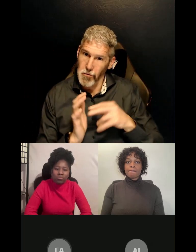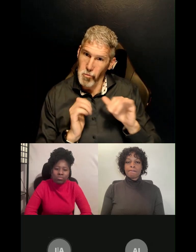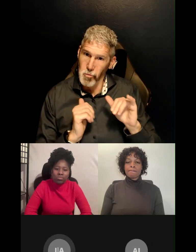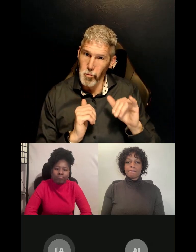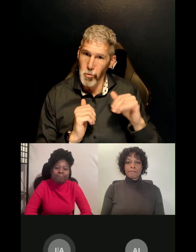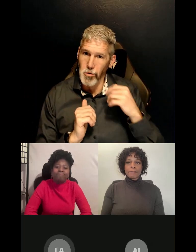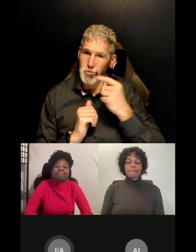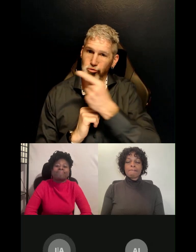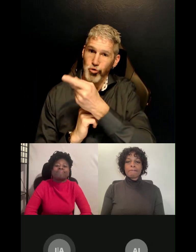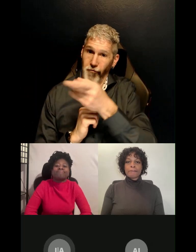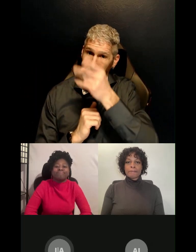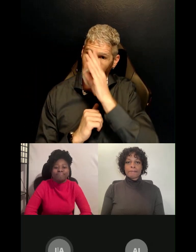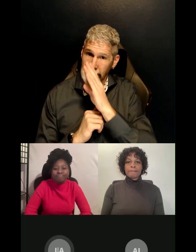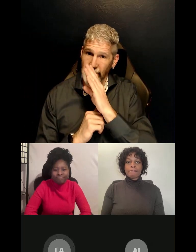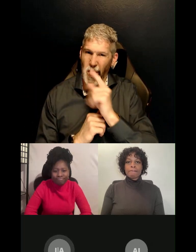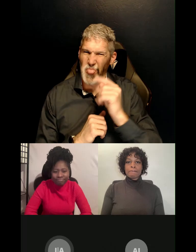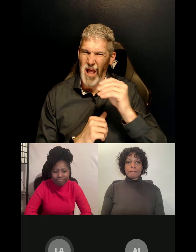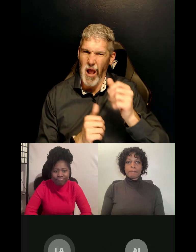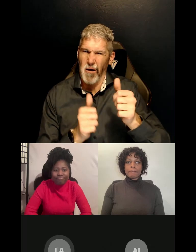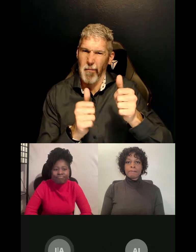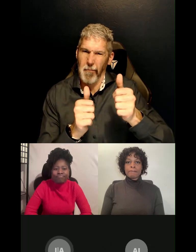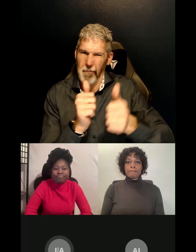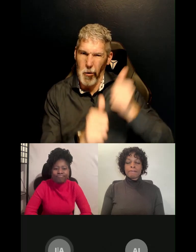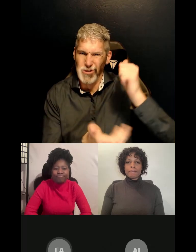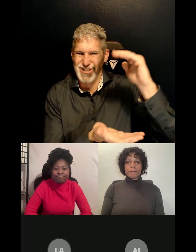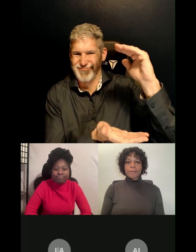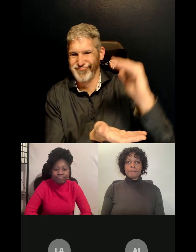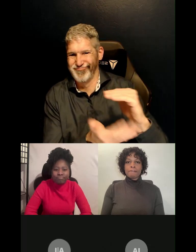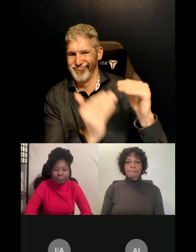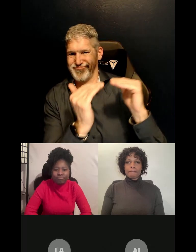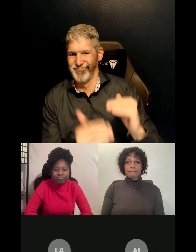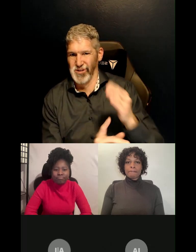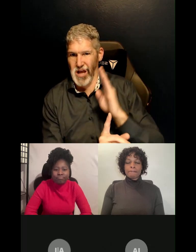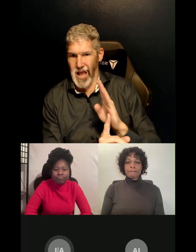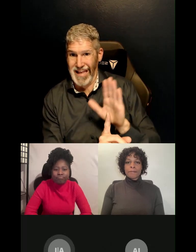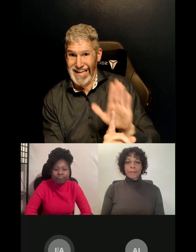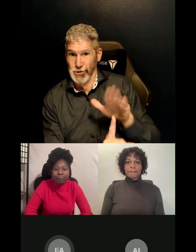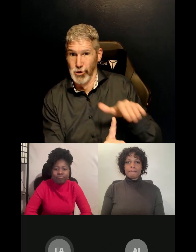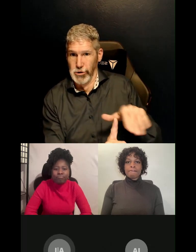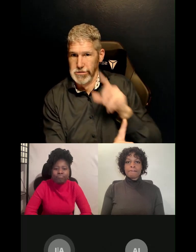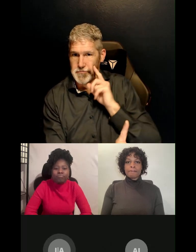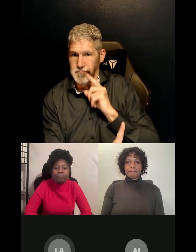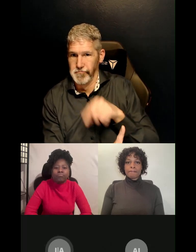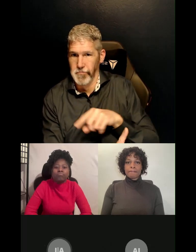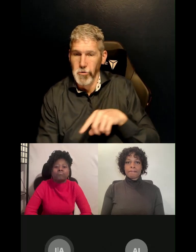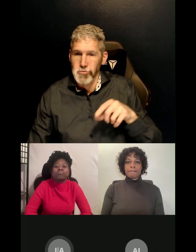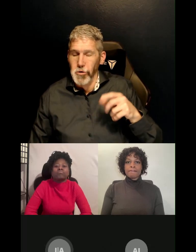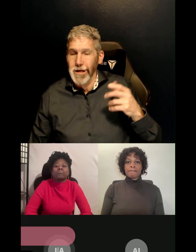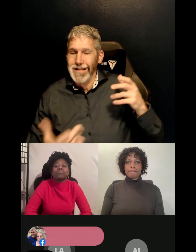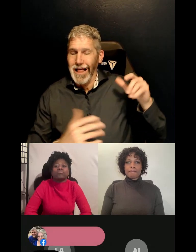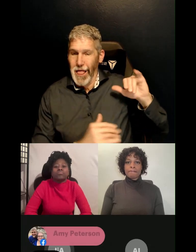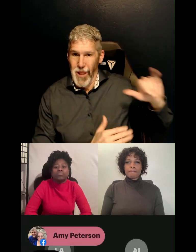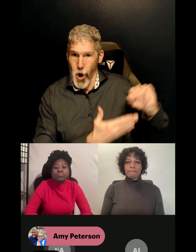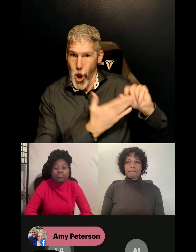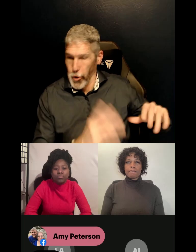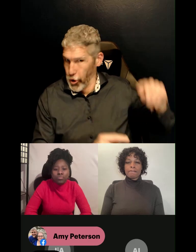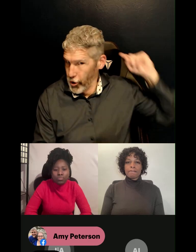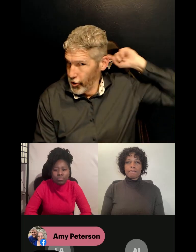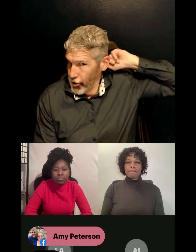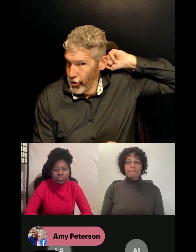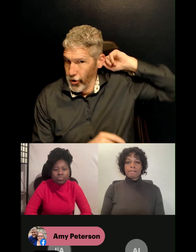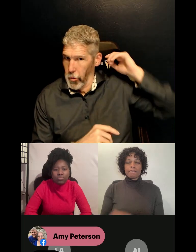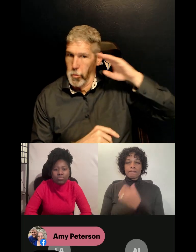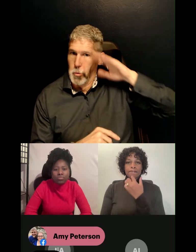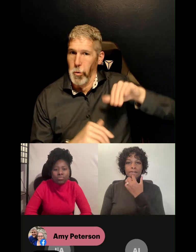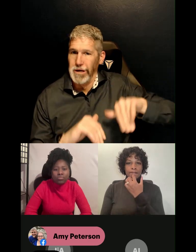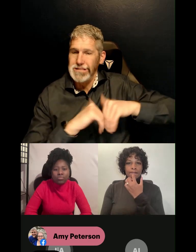English versus what it looks like in sign language, that means we are the lowest of God's